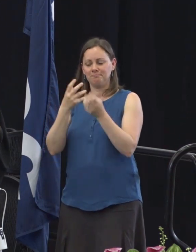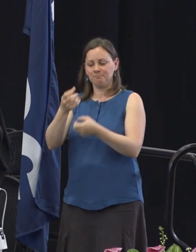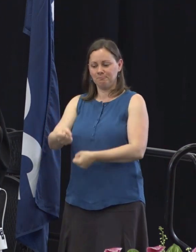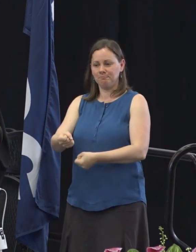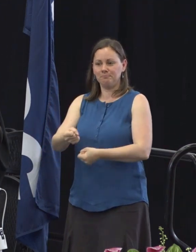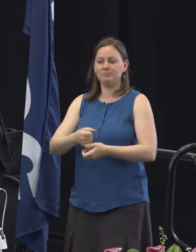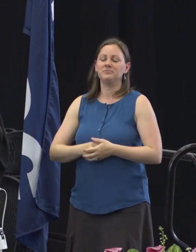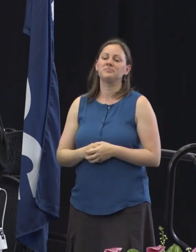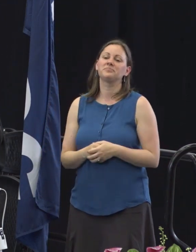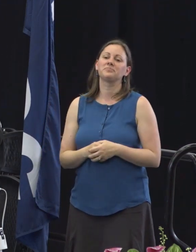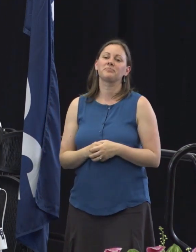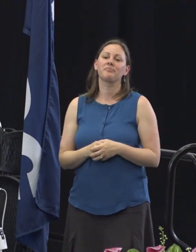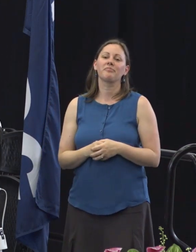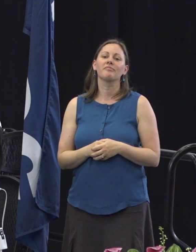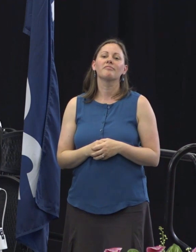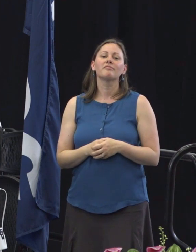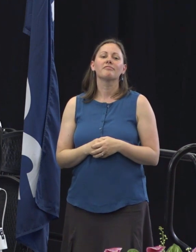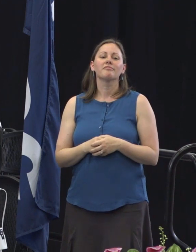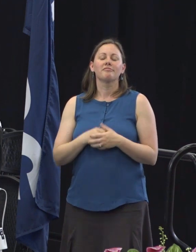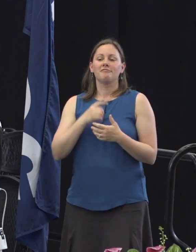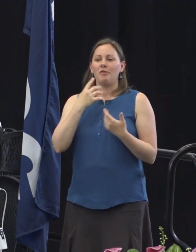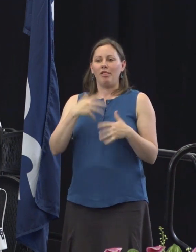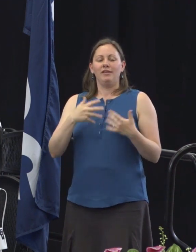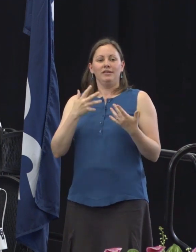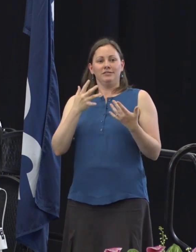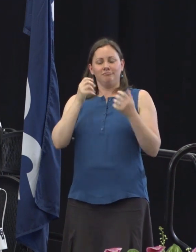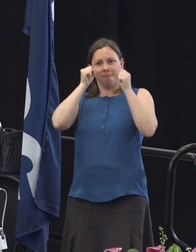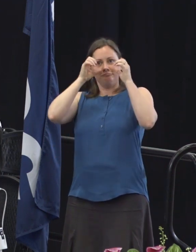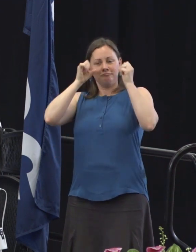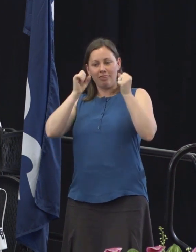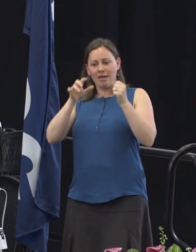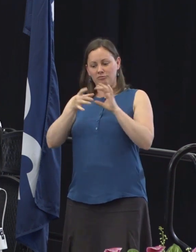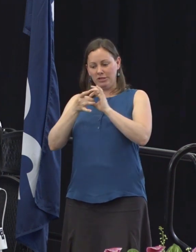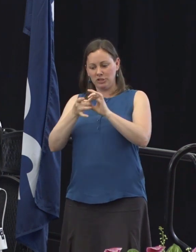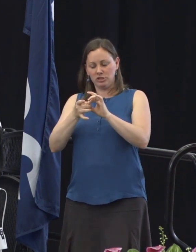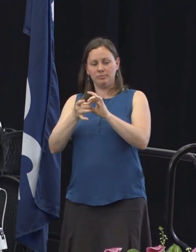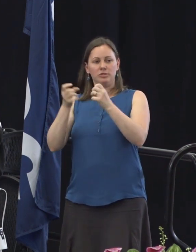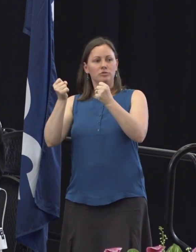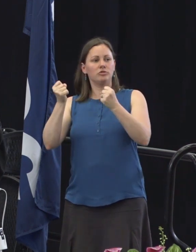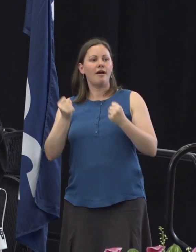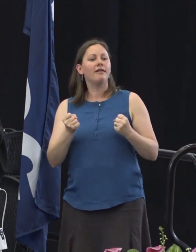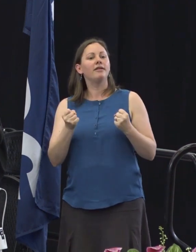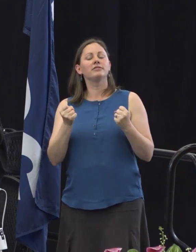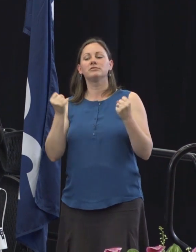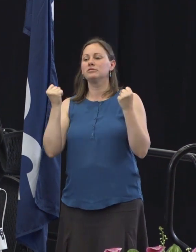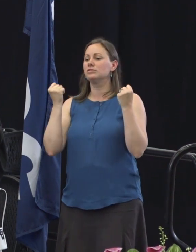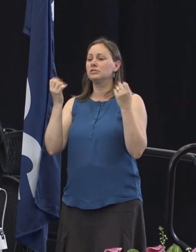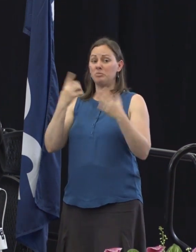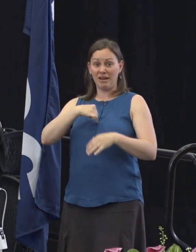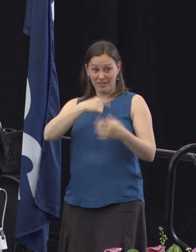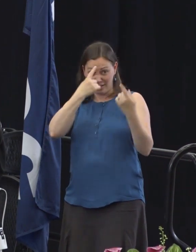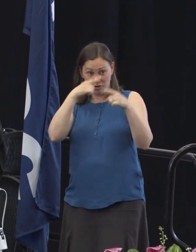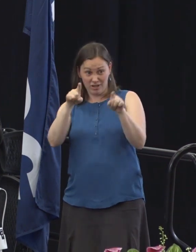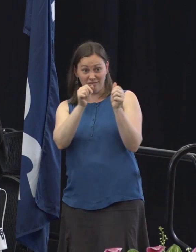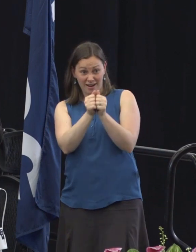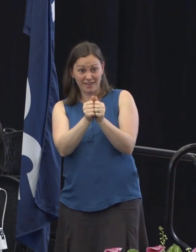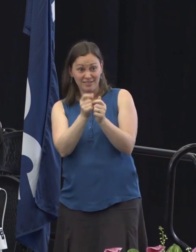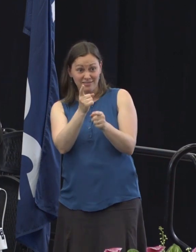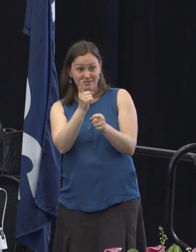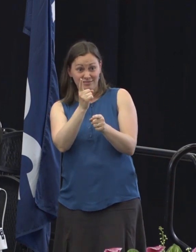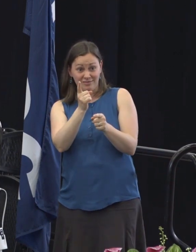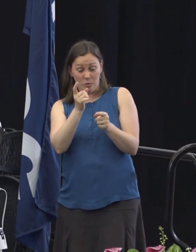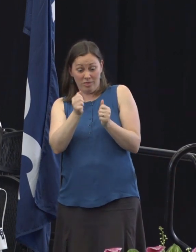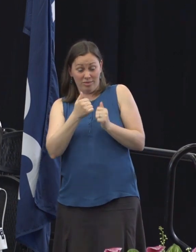It's hard to believe how strong the relationships are that have been built throughout this journey. Can't so many of us agree with that?